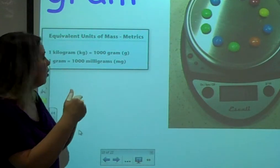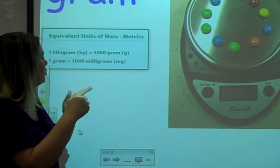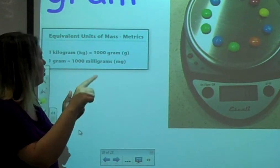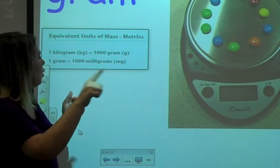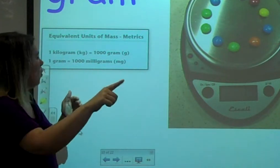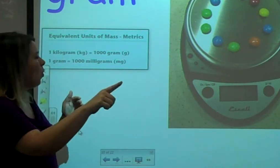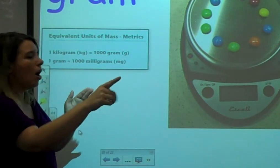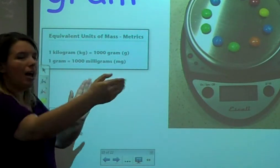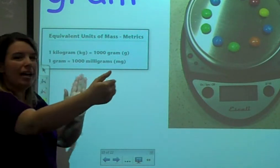equals